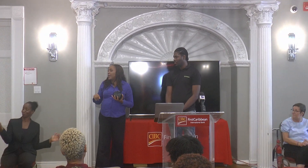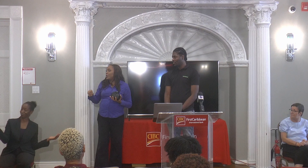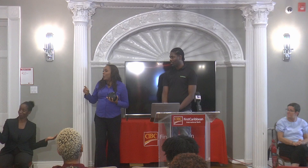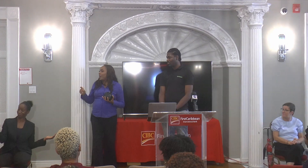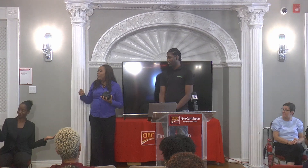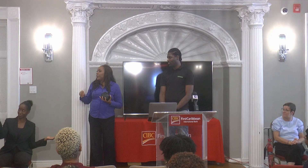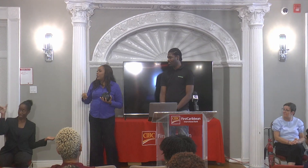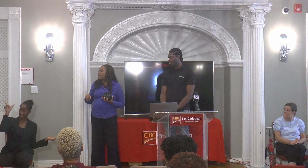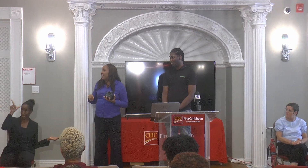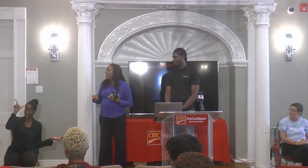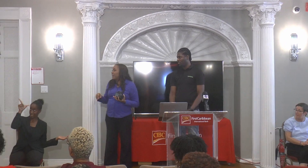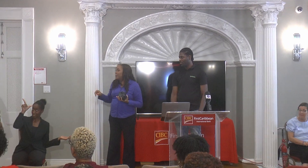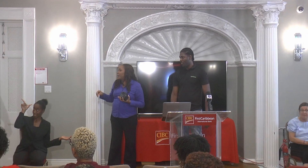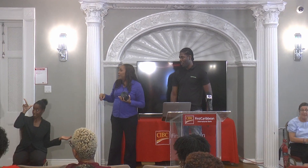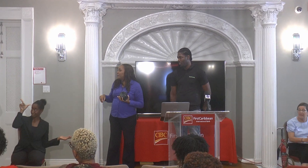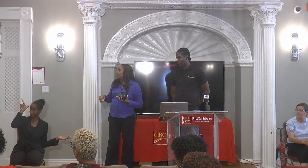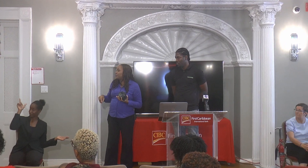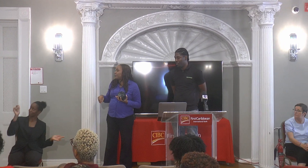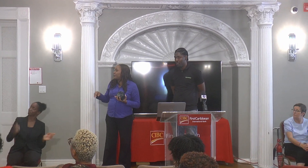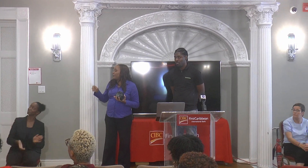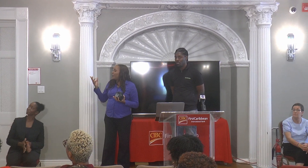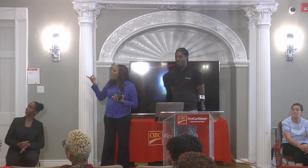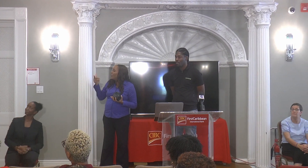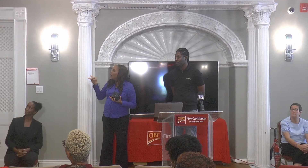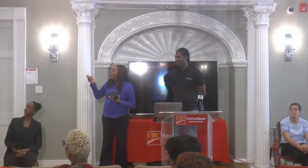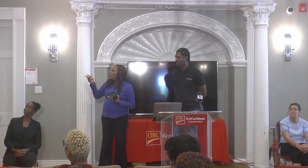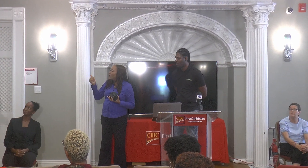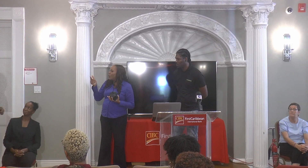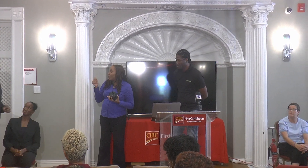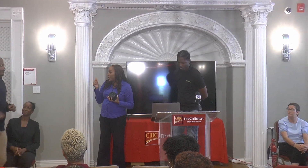Let me tell you why we don't say hearing impaired.